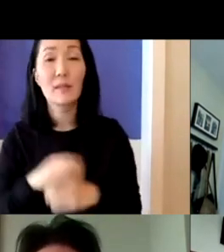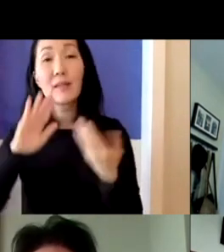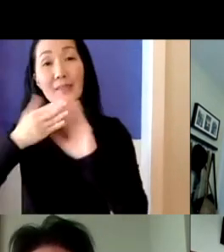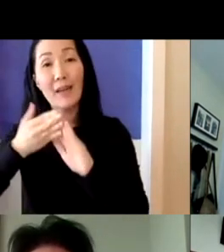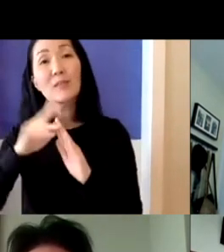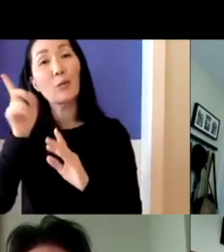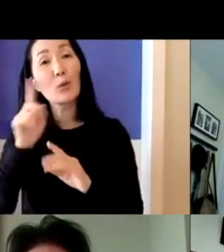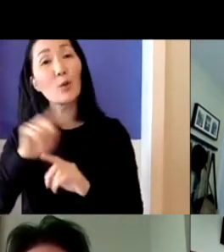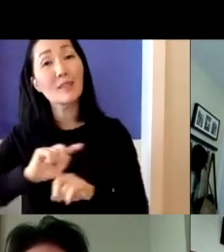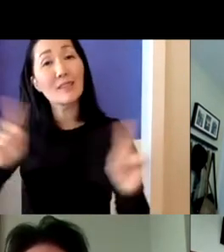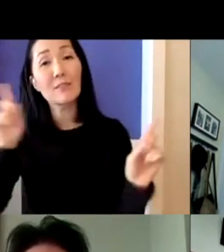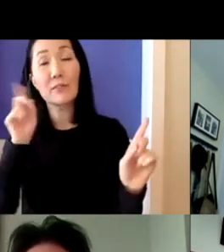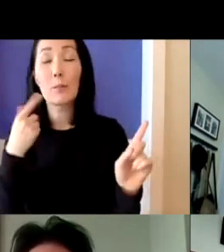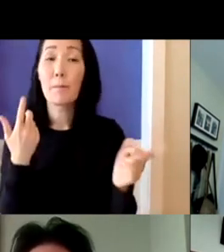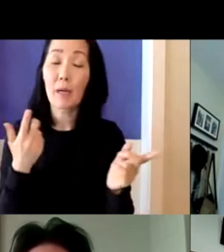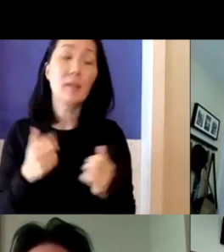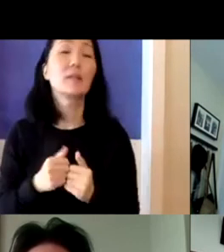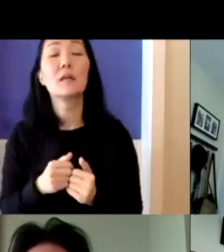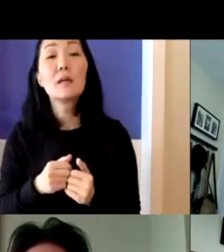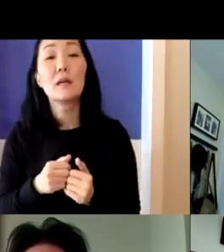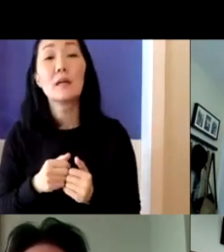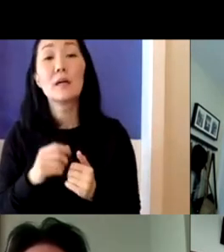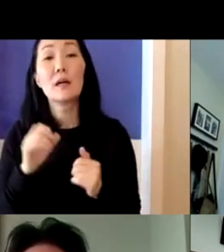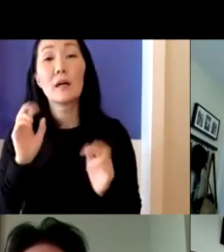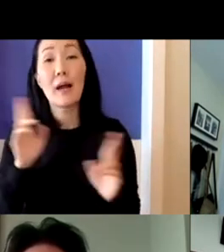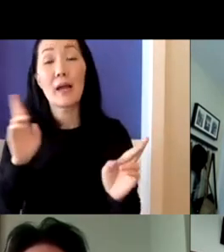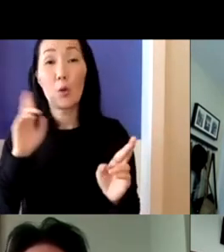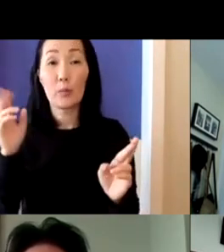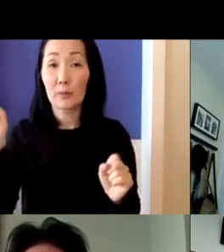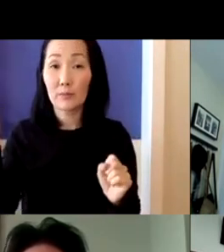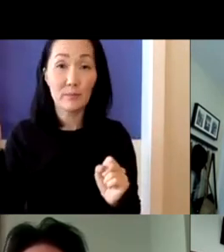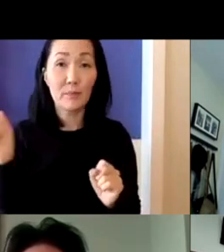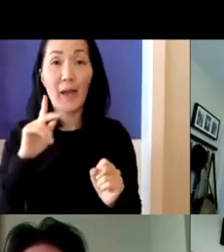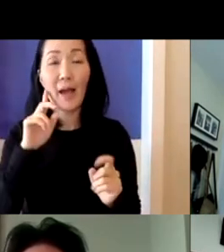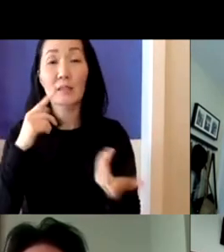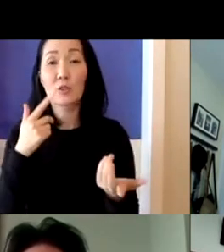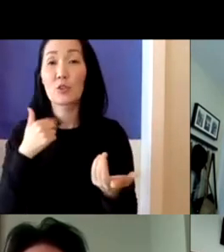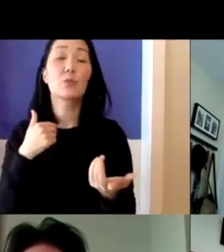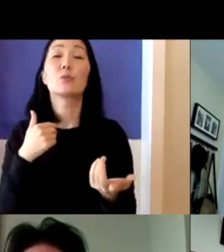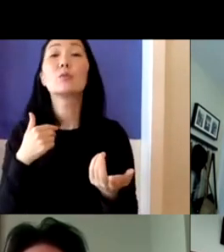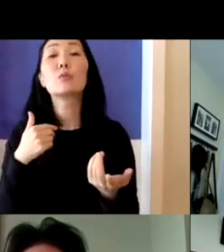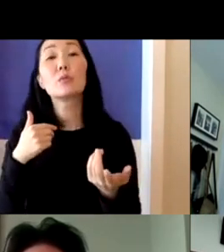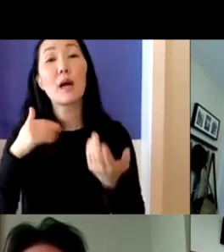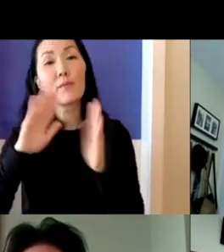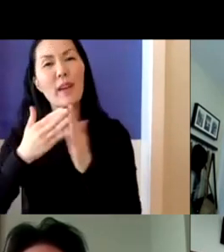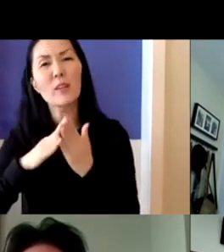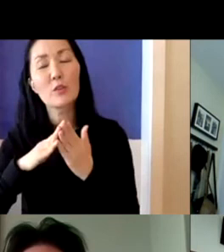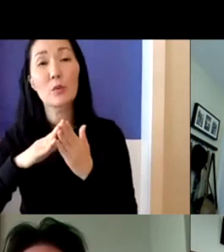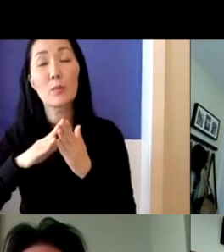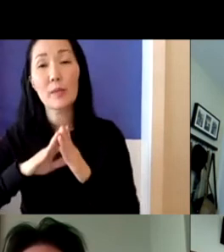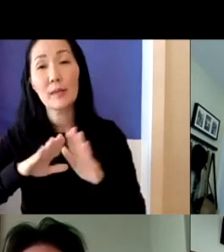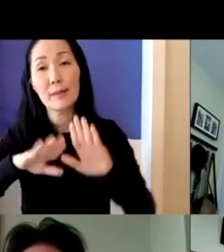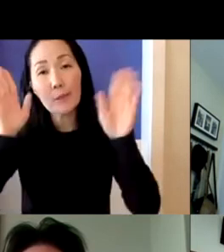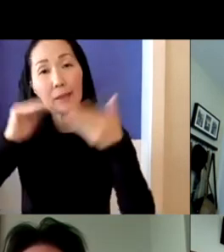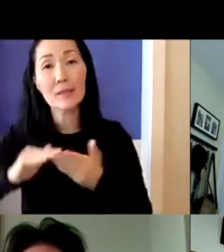And maybe turning to some of the other panelists, what are the ways that the downtown as a part of our city might be different, might be more resilient, might be